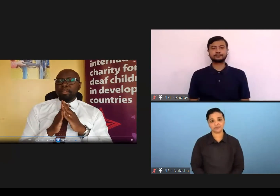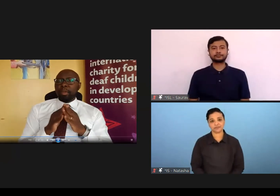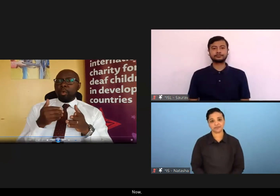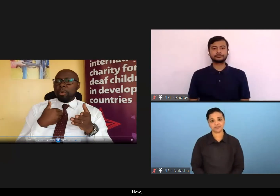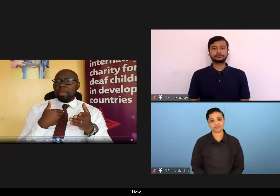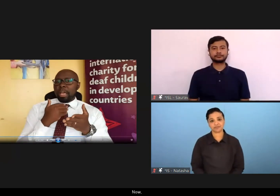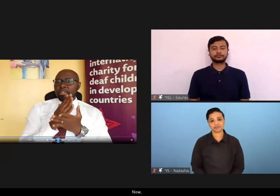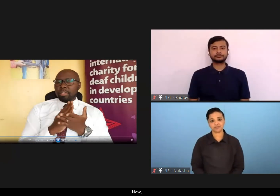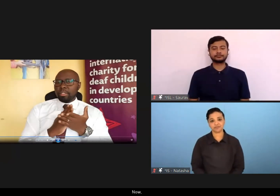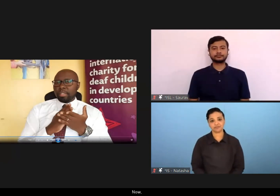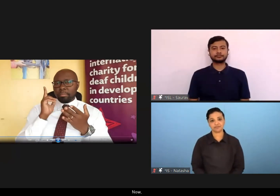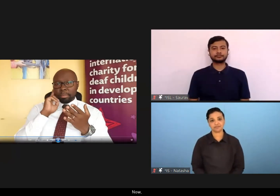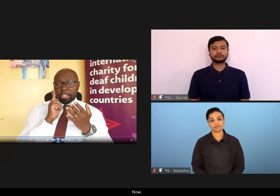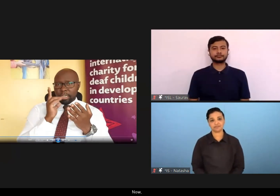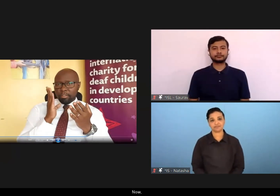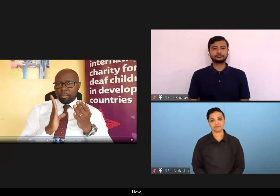Now,